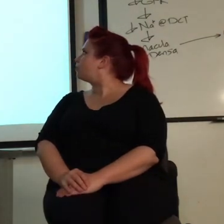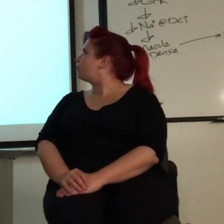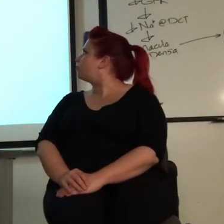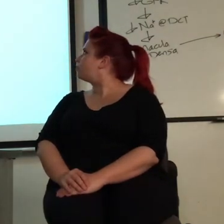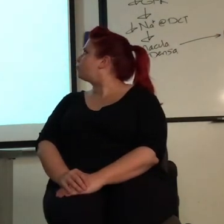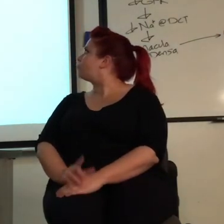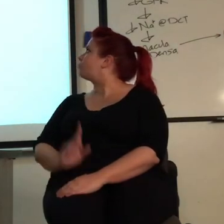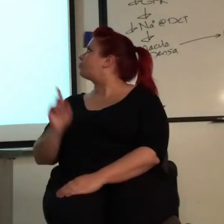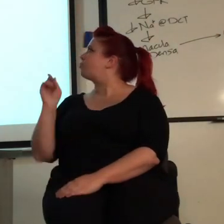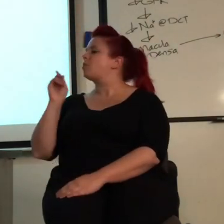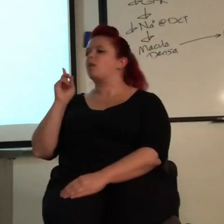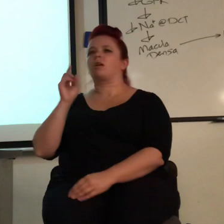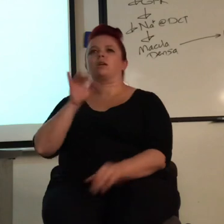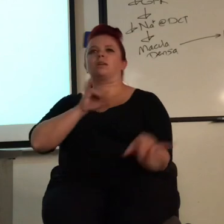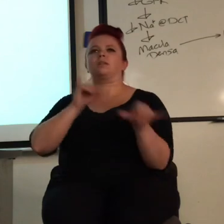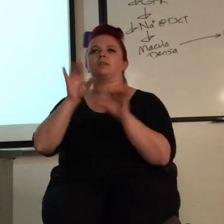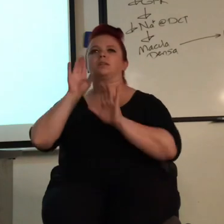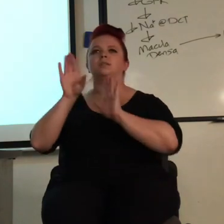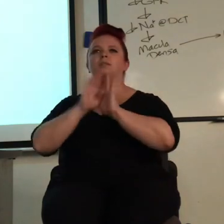Here it is labeled.